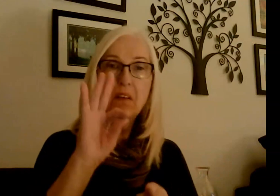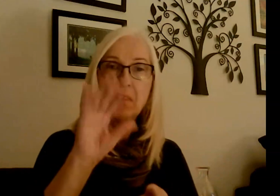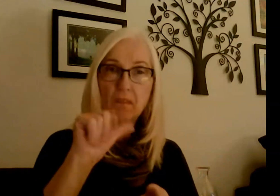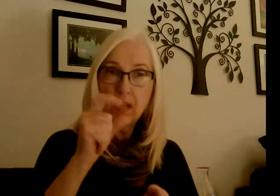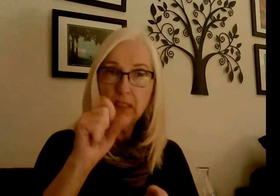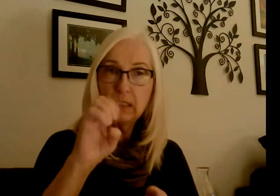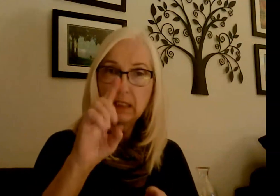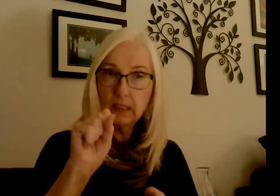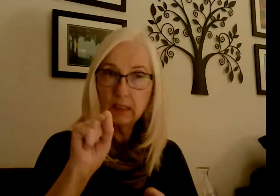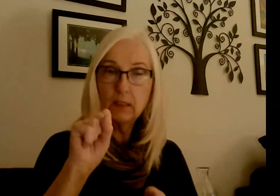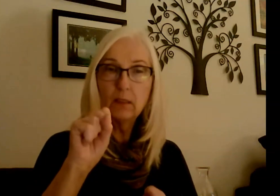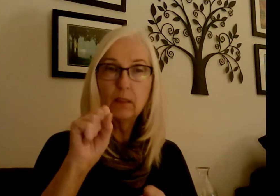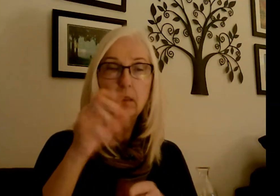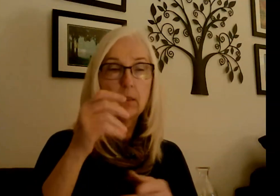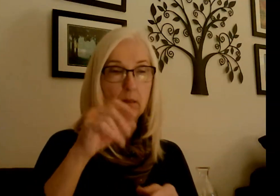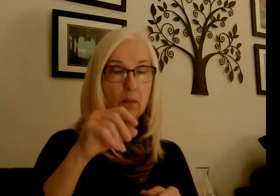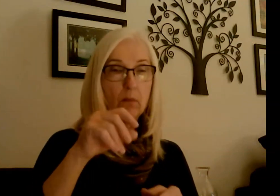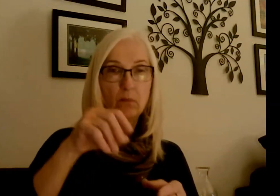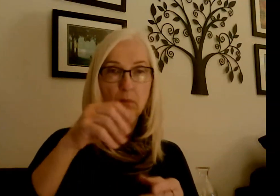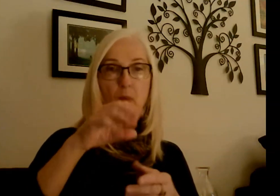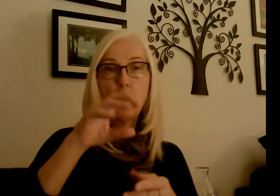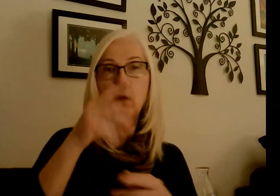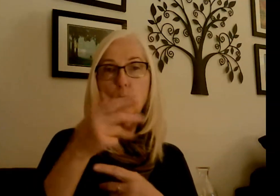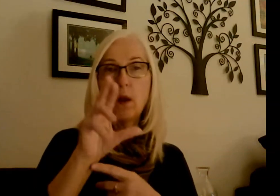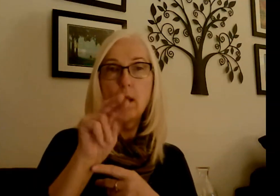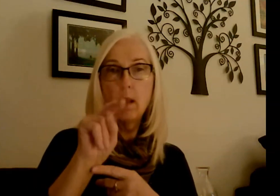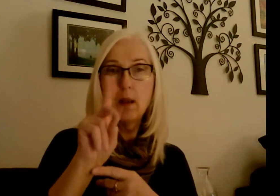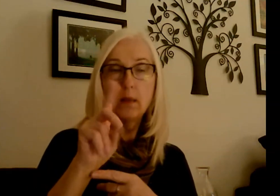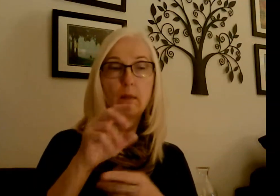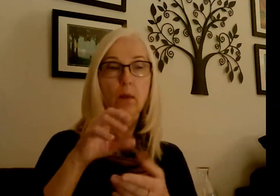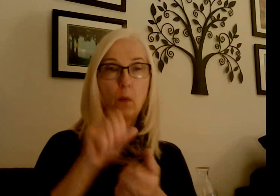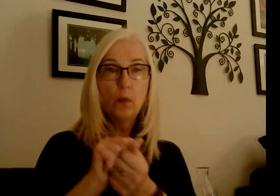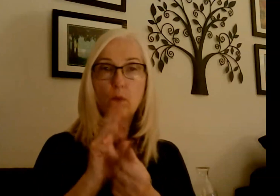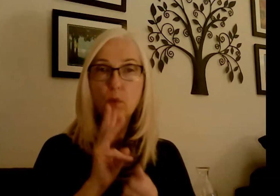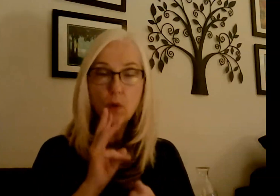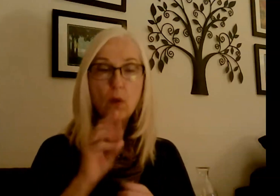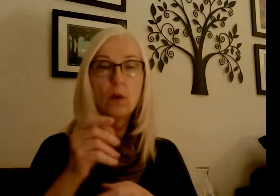I had to find a lot of different things to exchange out for what I was eating before.